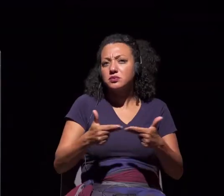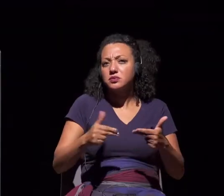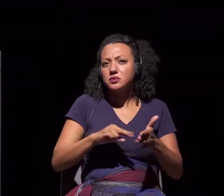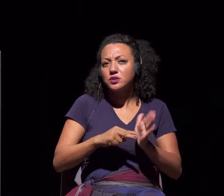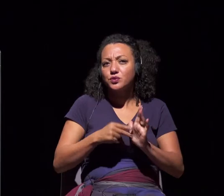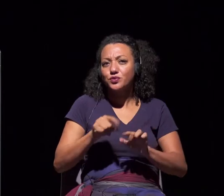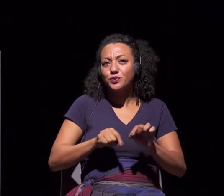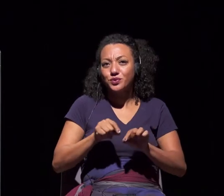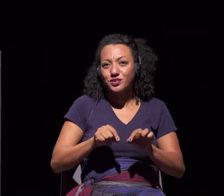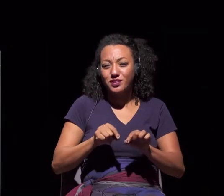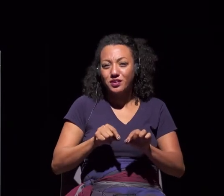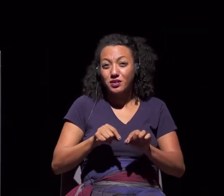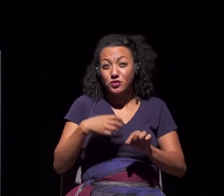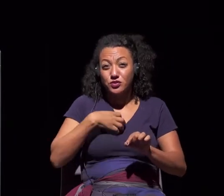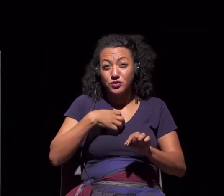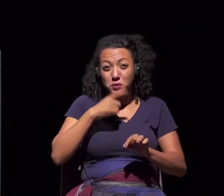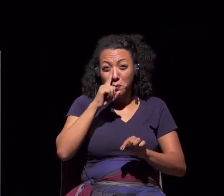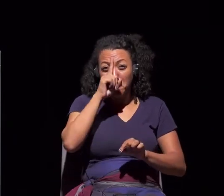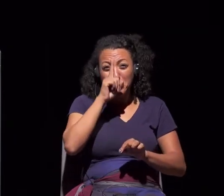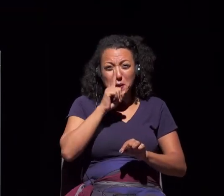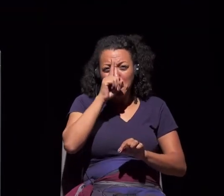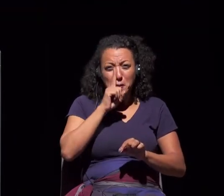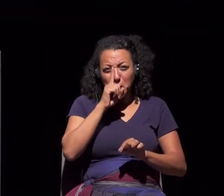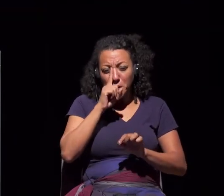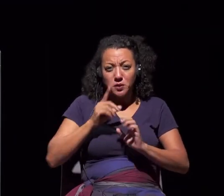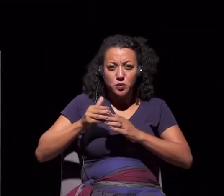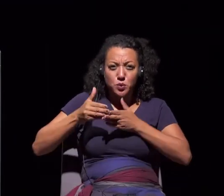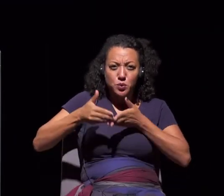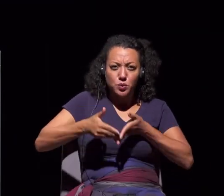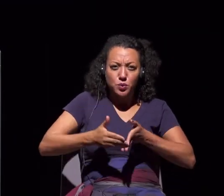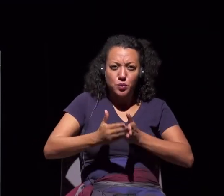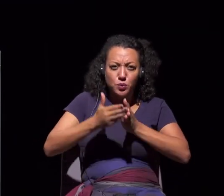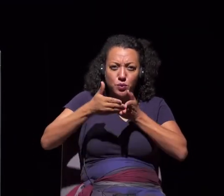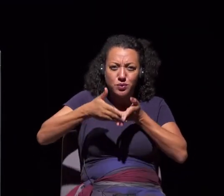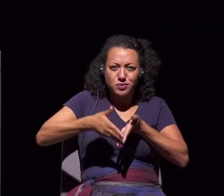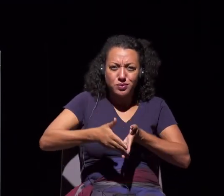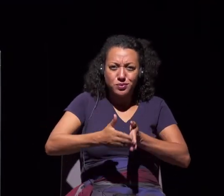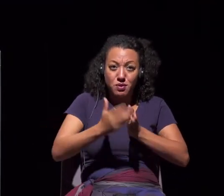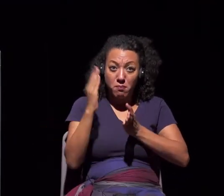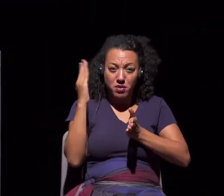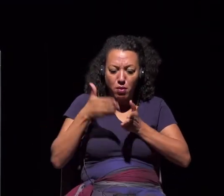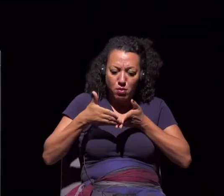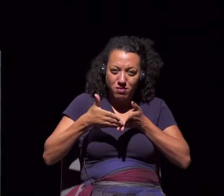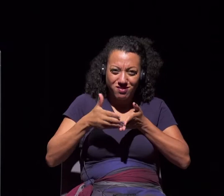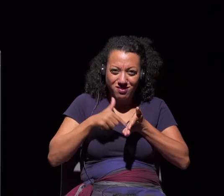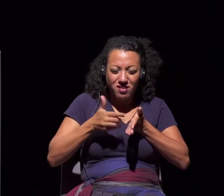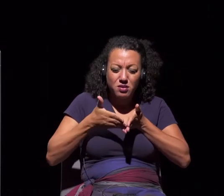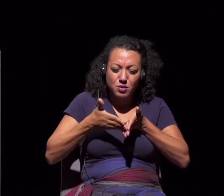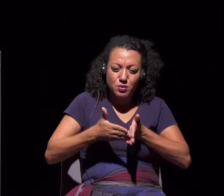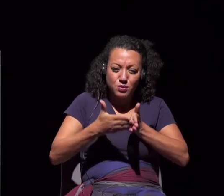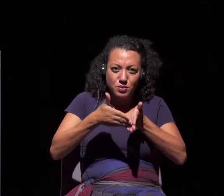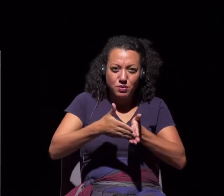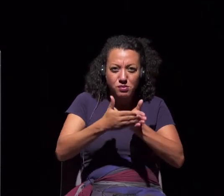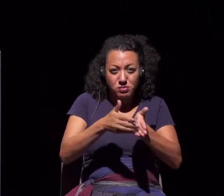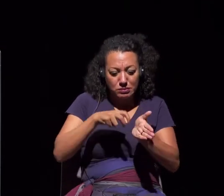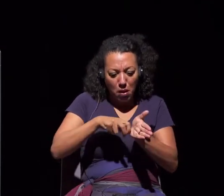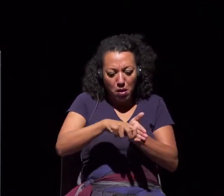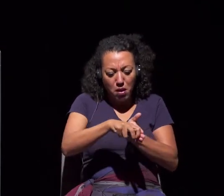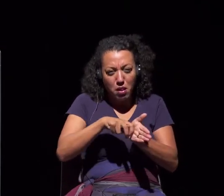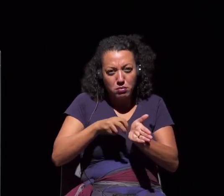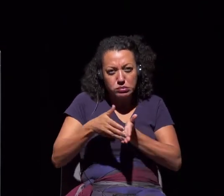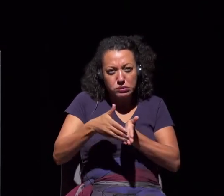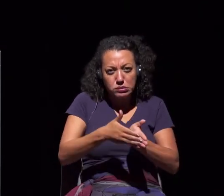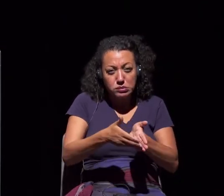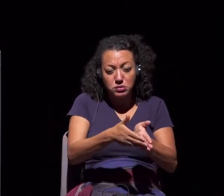slave trade and the millions of lives that would have been transformed, as well as the position of the black female body within the